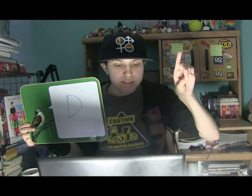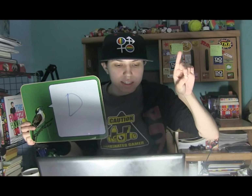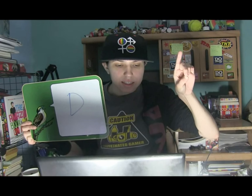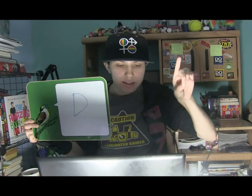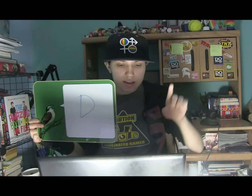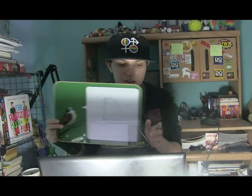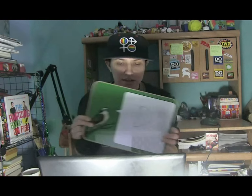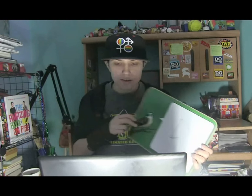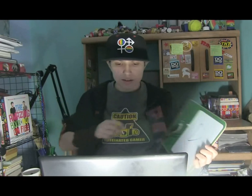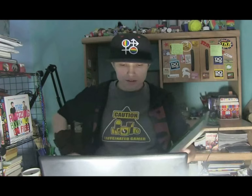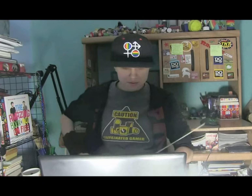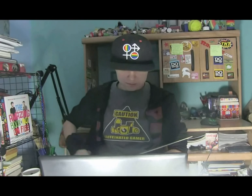D.